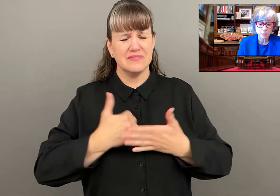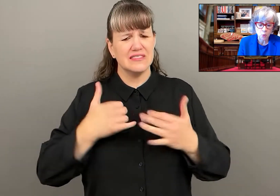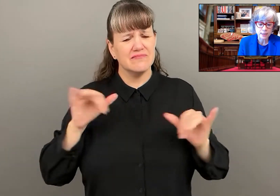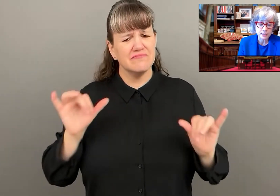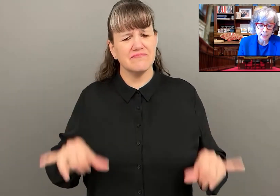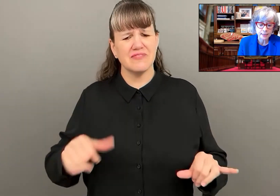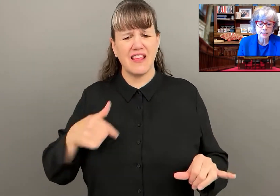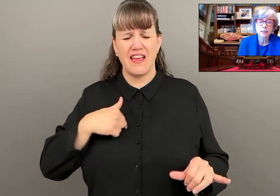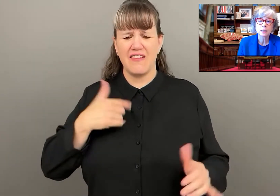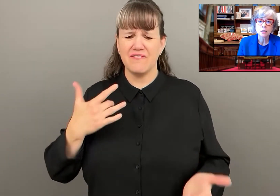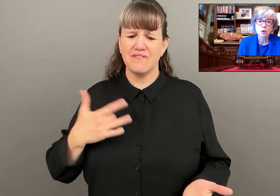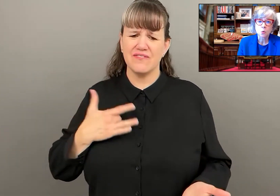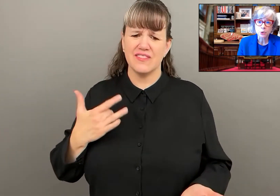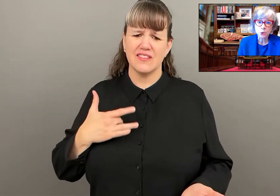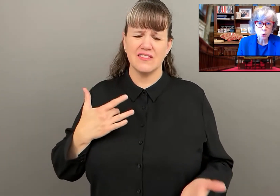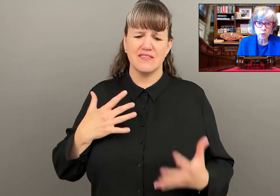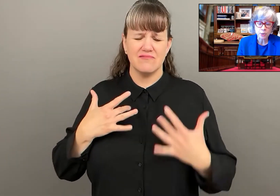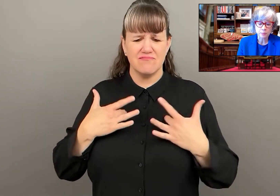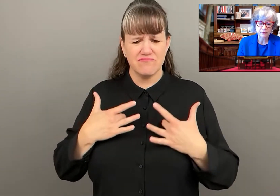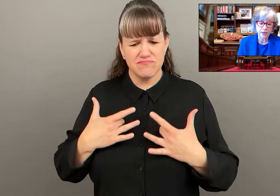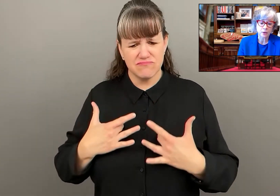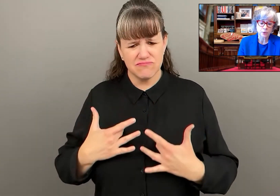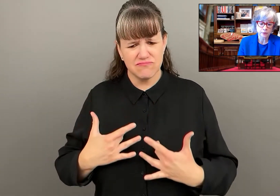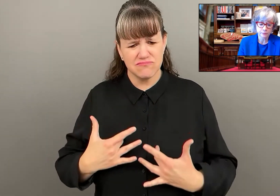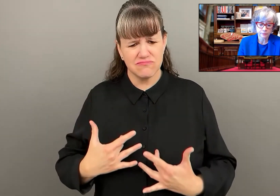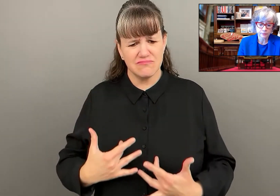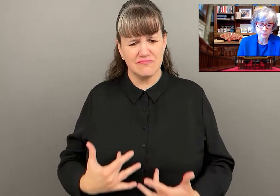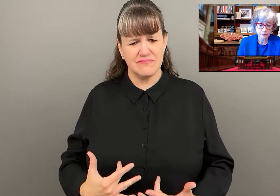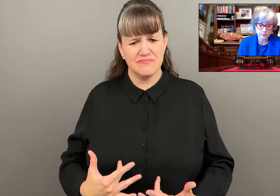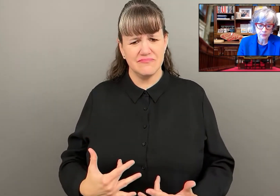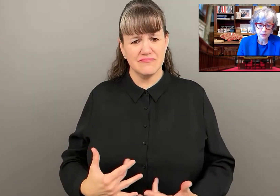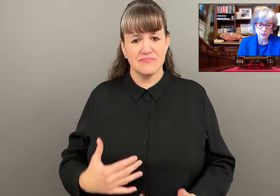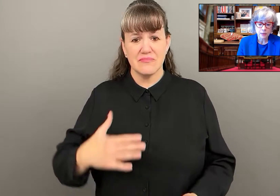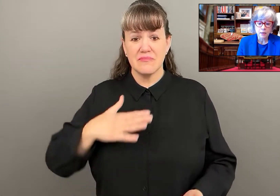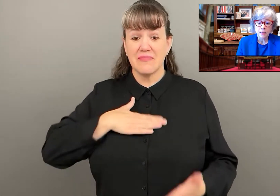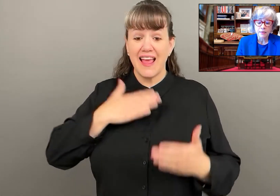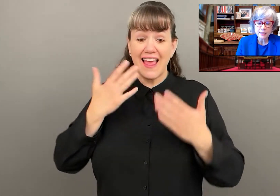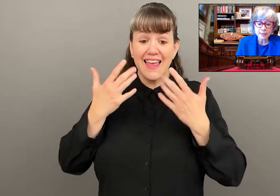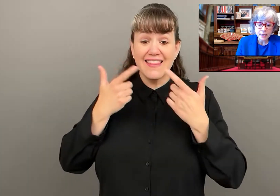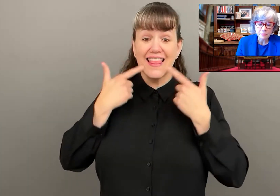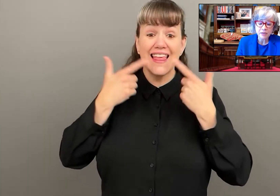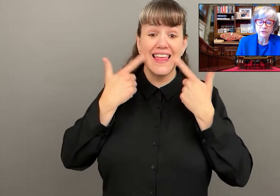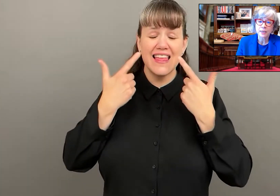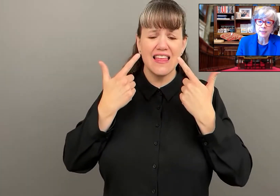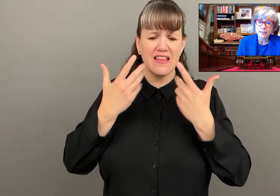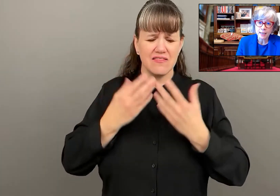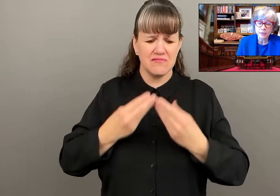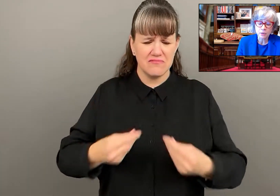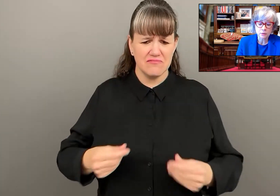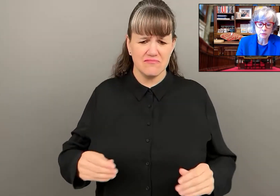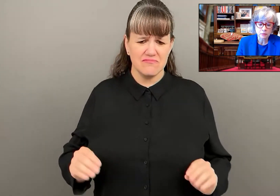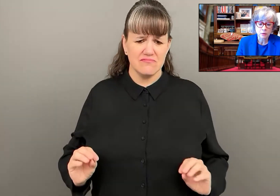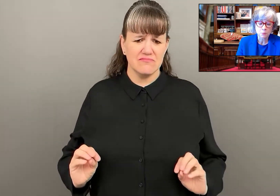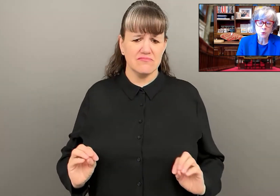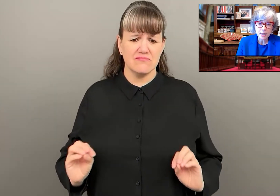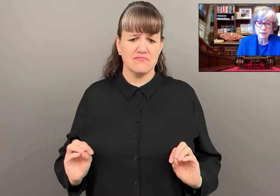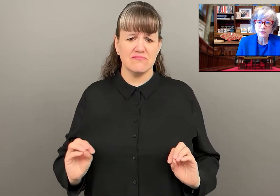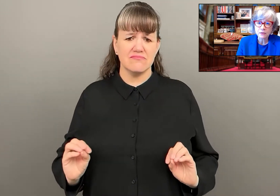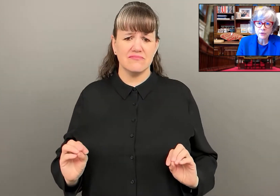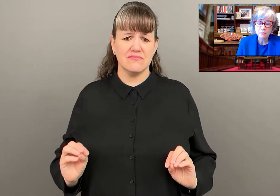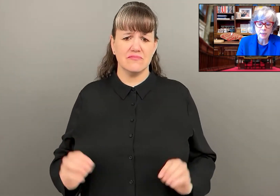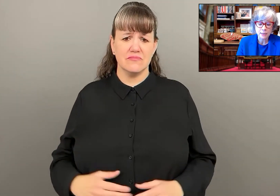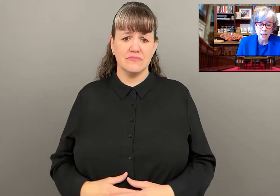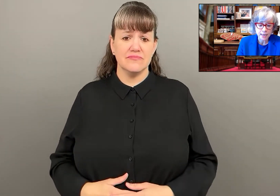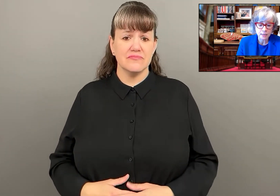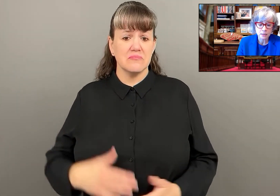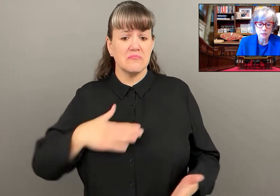as the poet said, was nowhere to be found. Then said my friend Daniel, brave